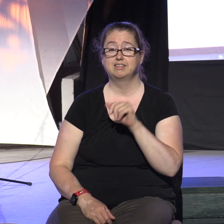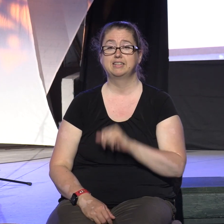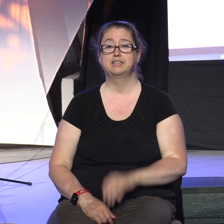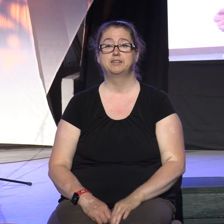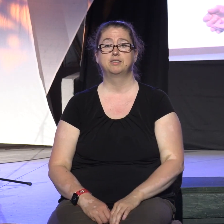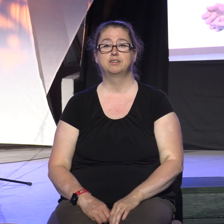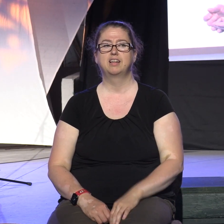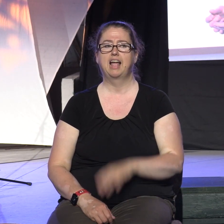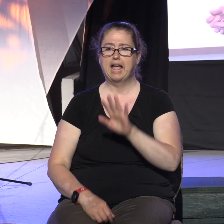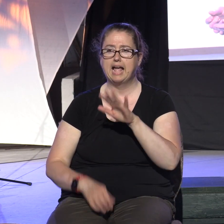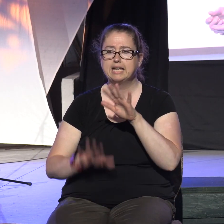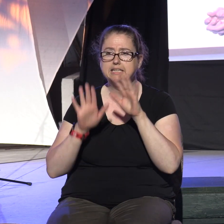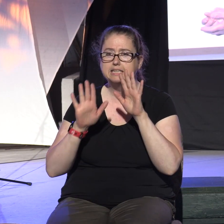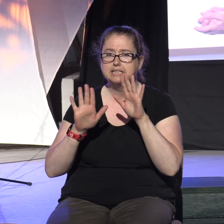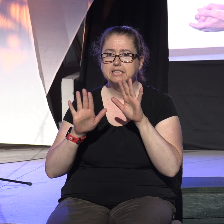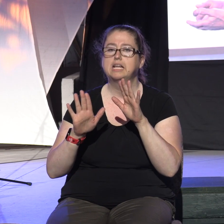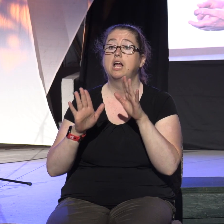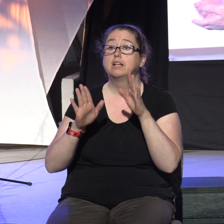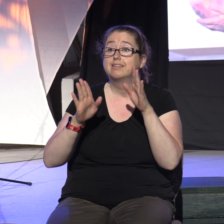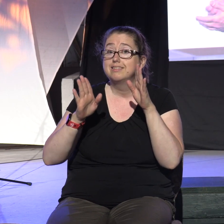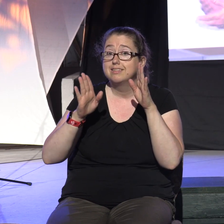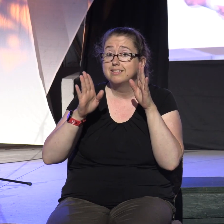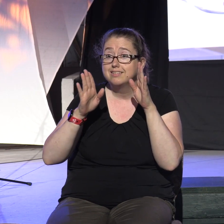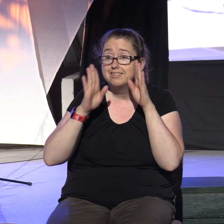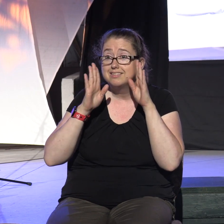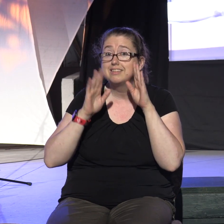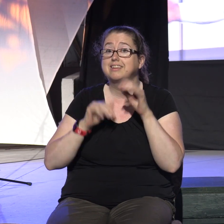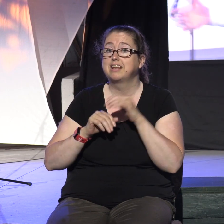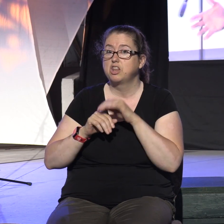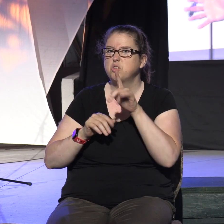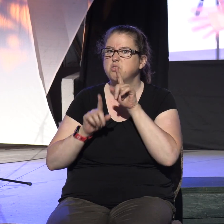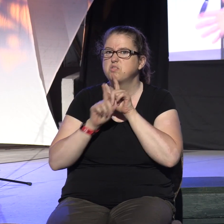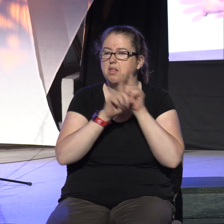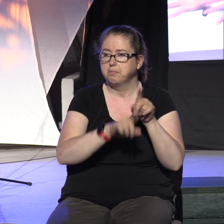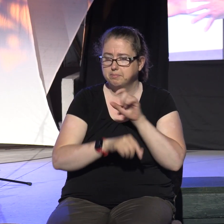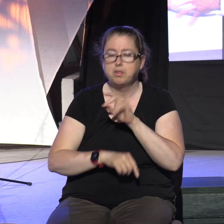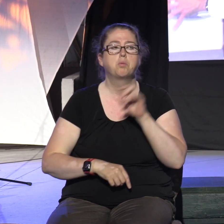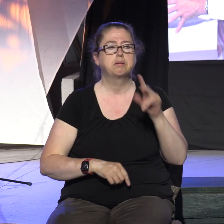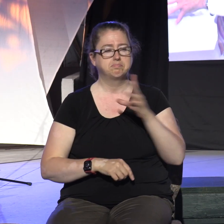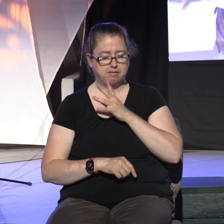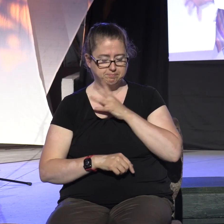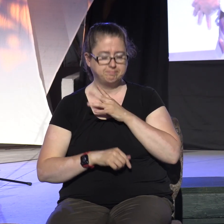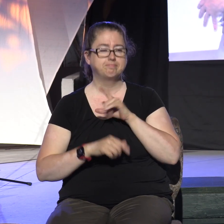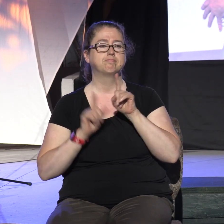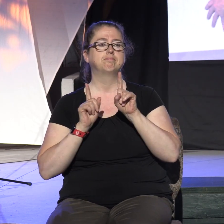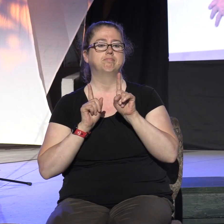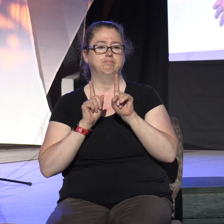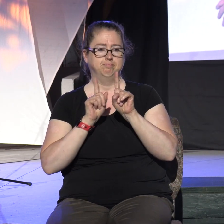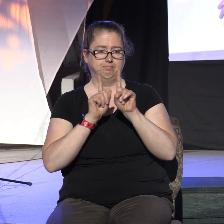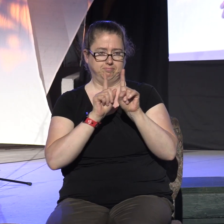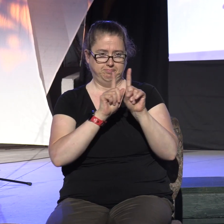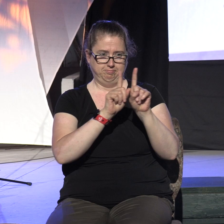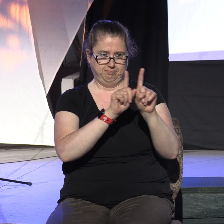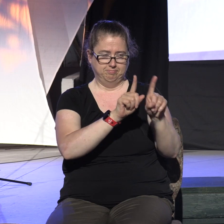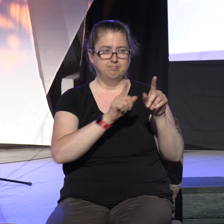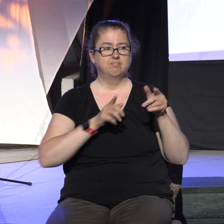hallway. We stood outside one closed door, and before we walked in, he almost